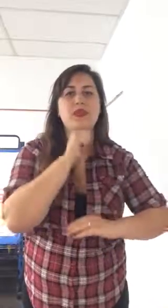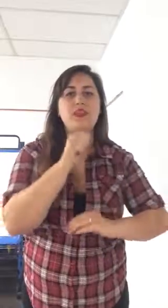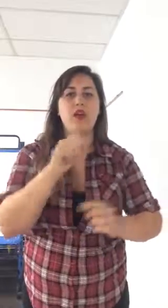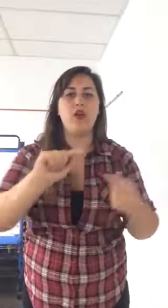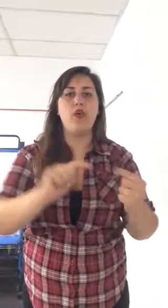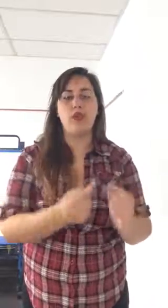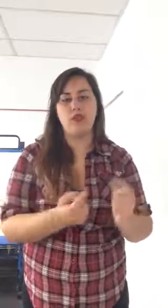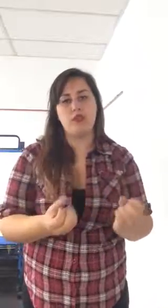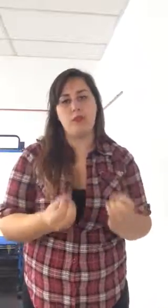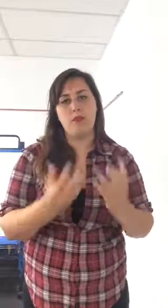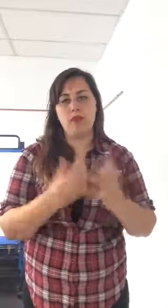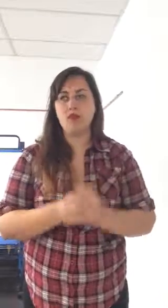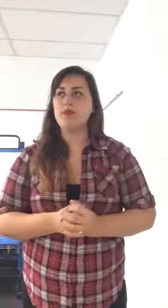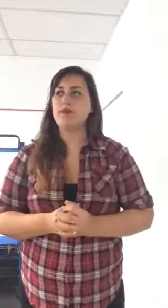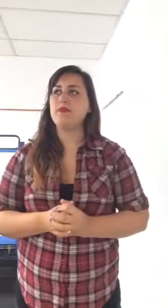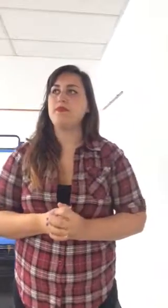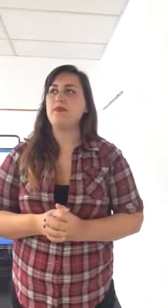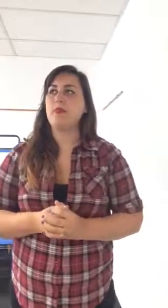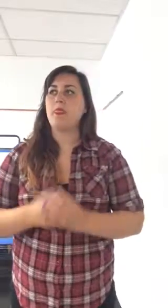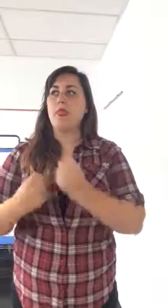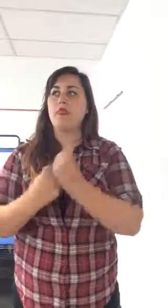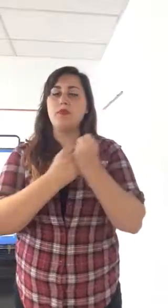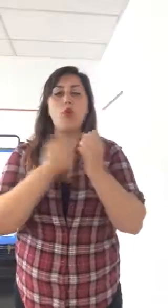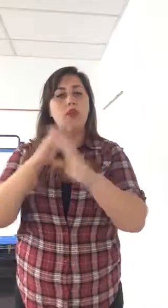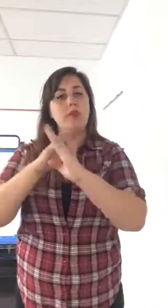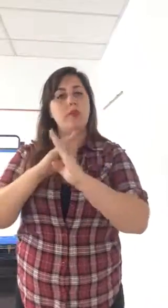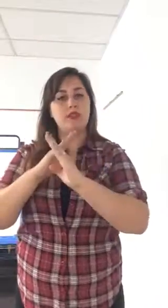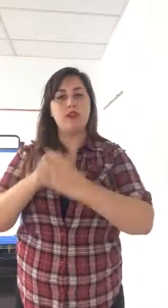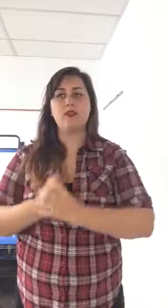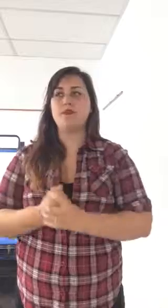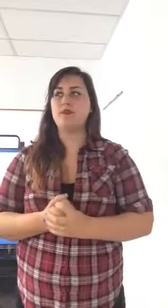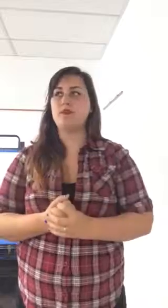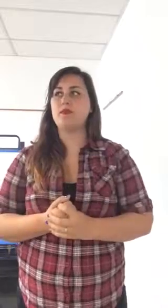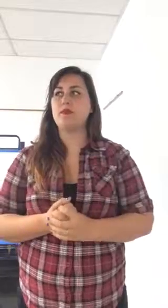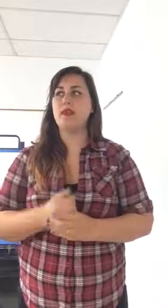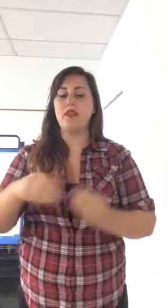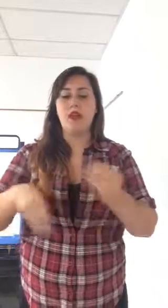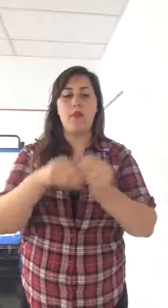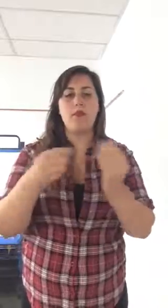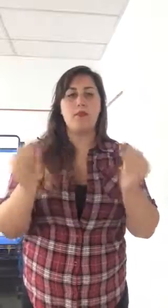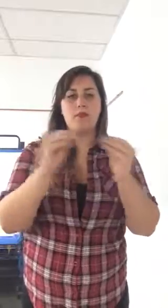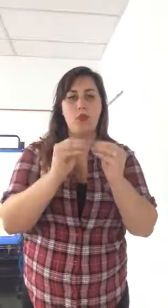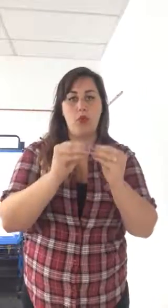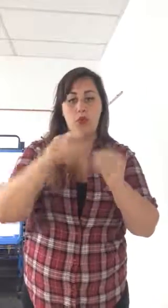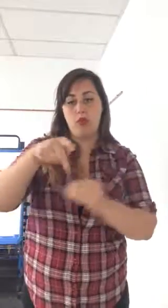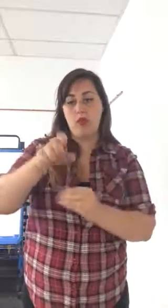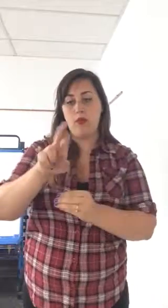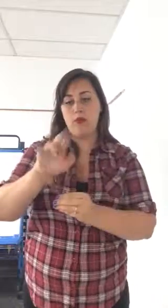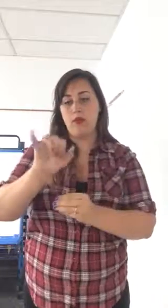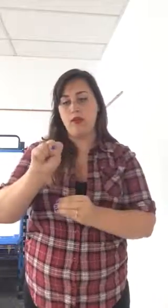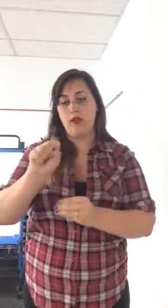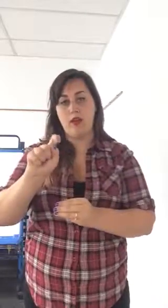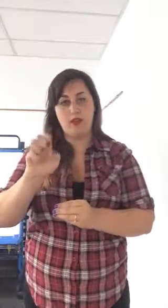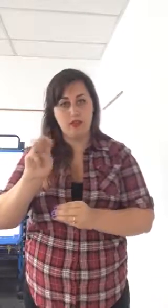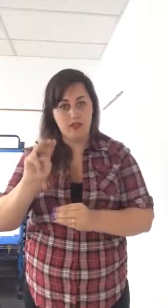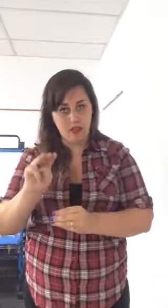Okay, good. Protection, support are the two things I keep hearing. Let's add a couple more things to it. Ready? The periosteum allows food,